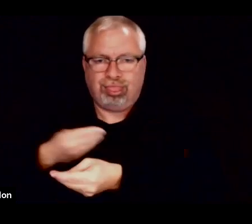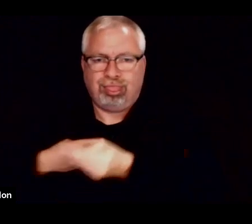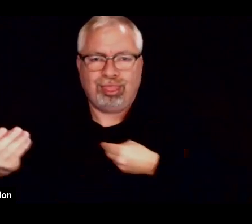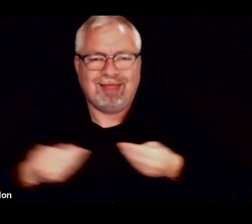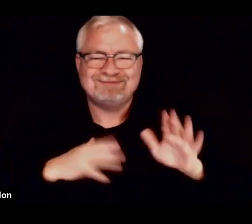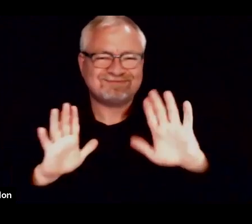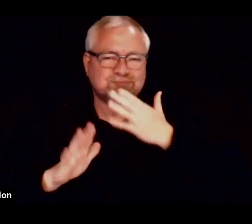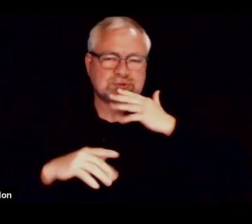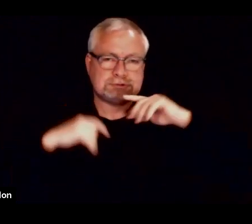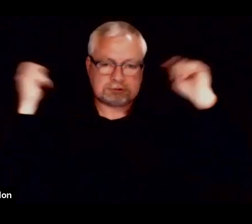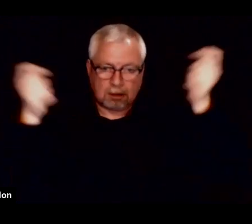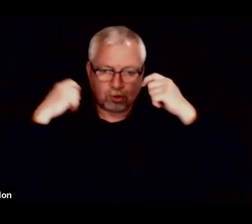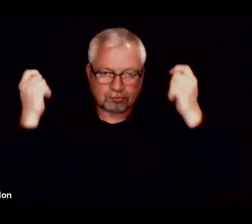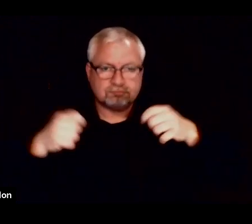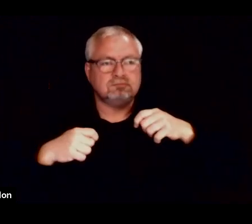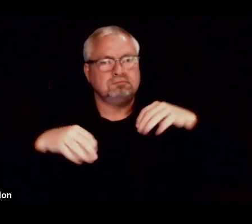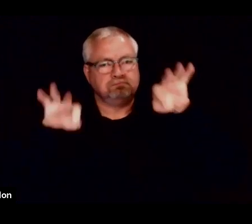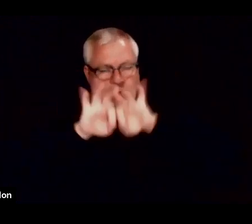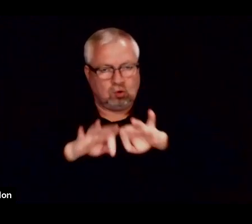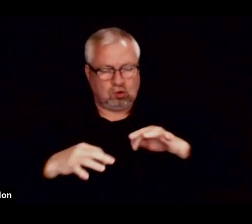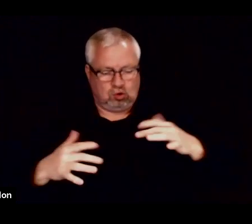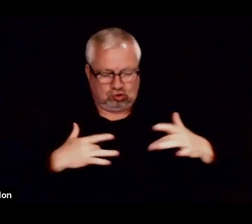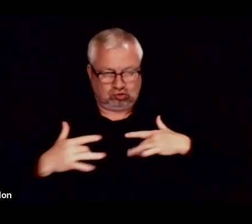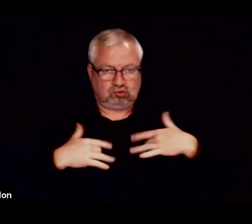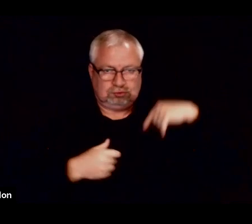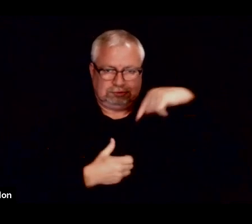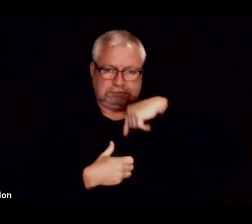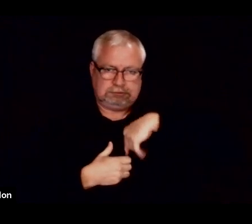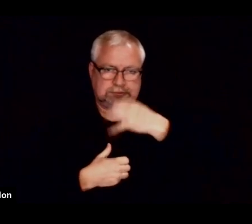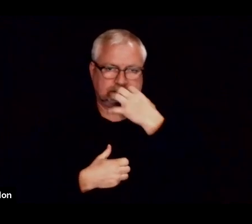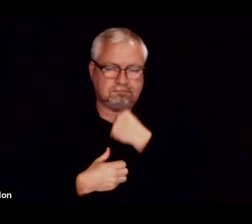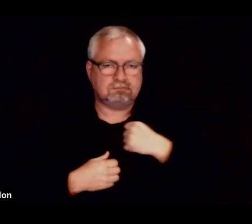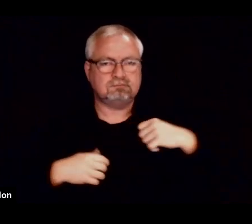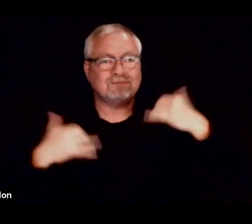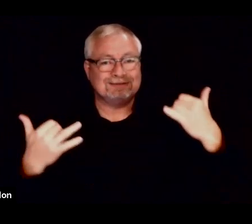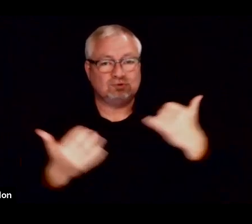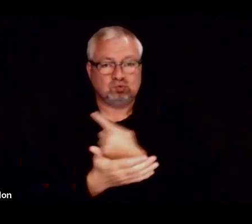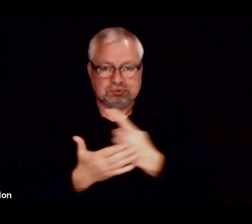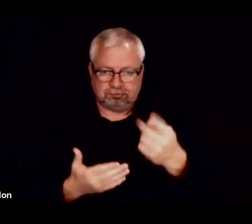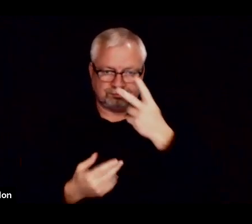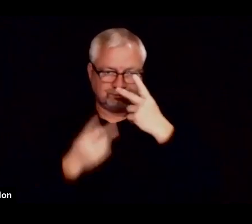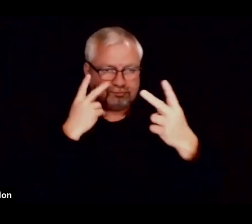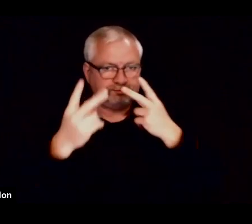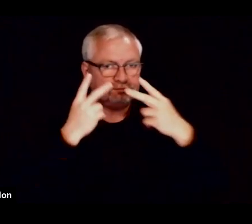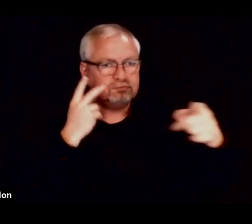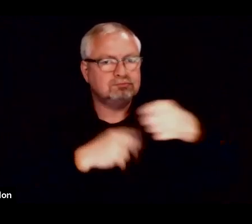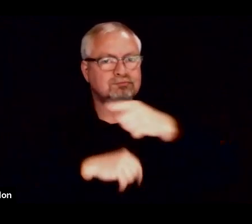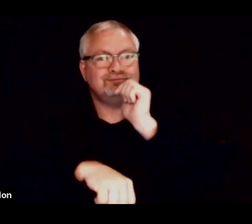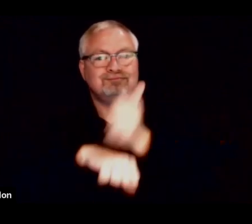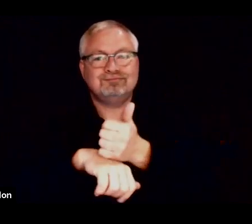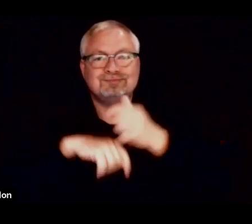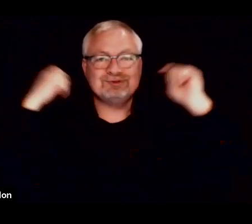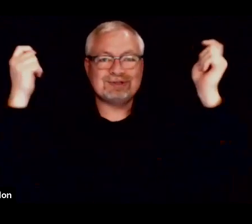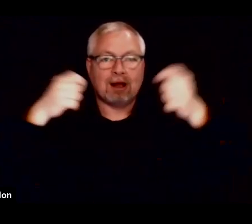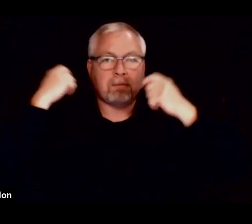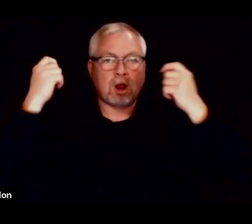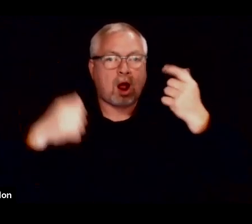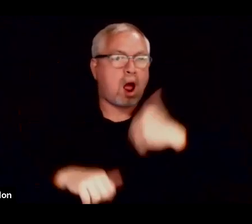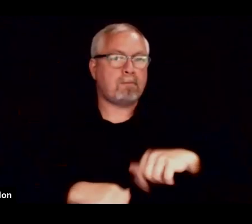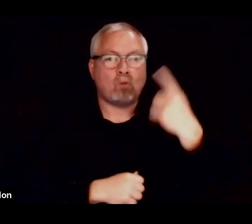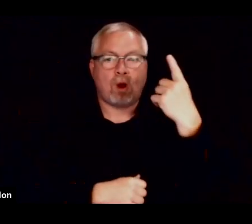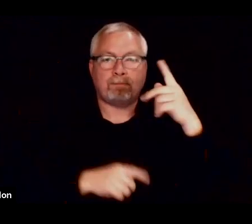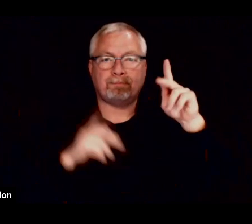This week, we've seen an example of a positive case associated with the setup for a ceremony. An individual helping to set up